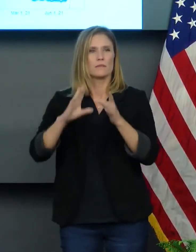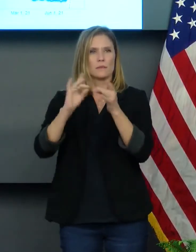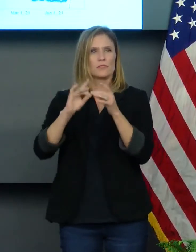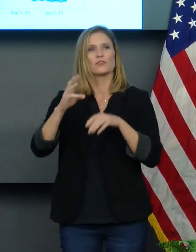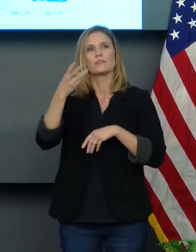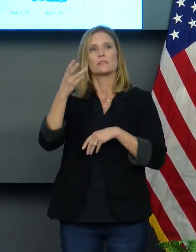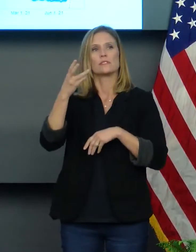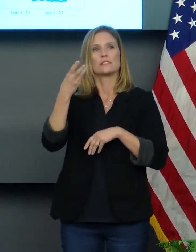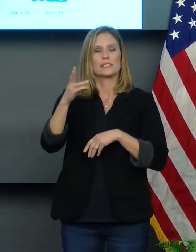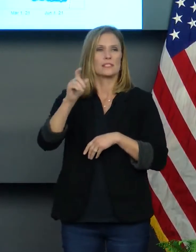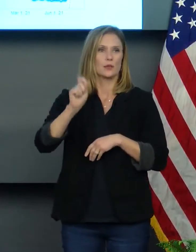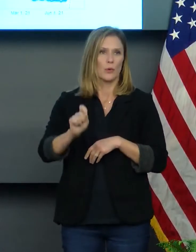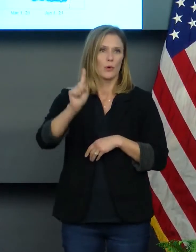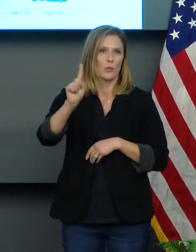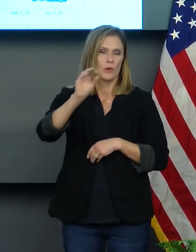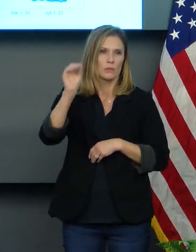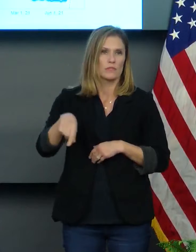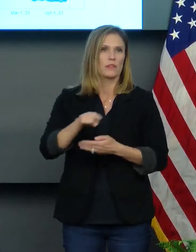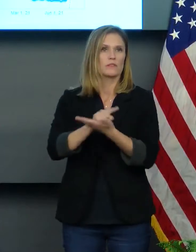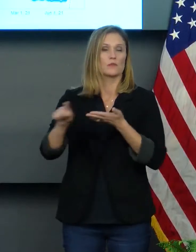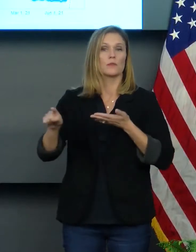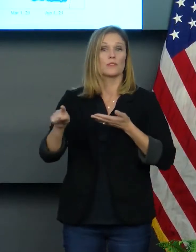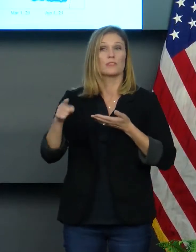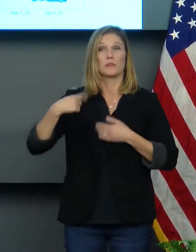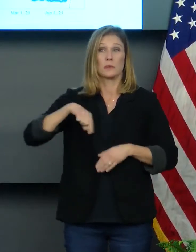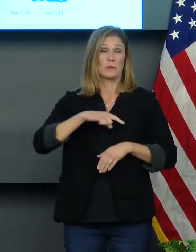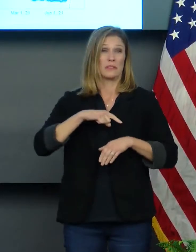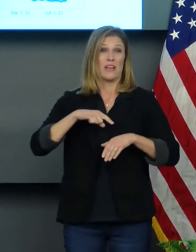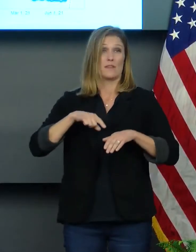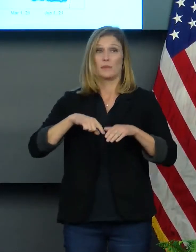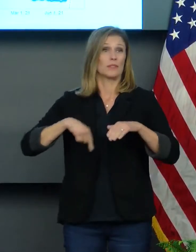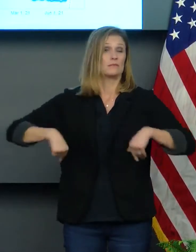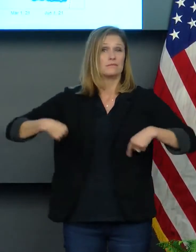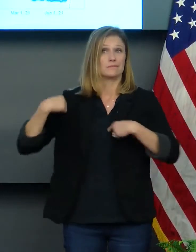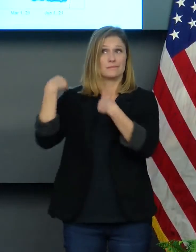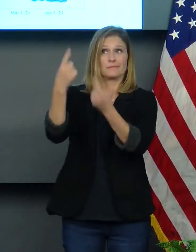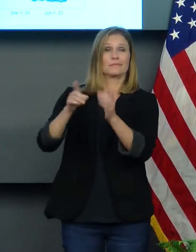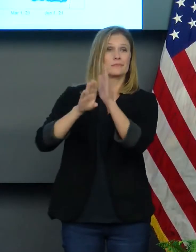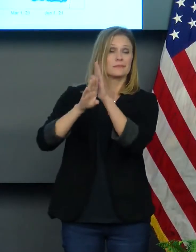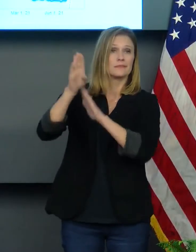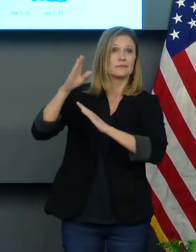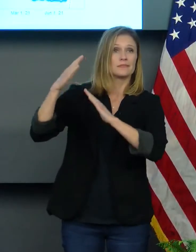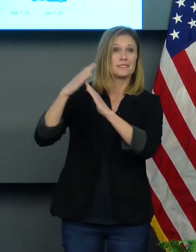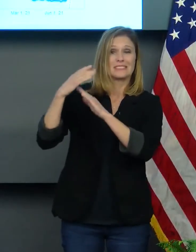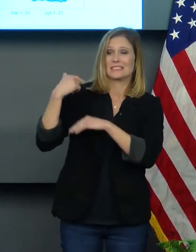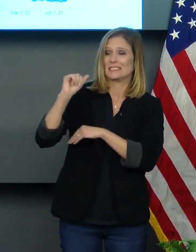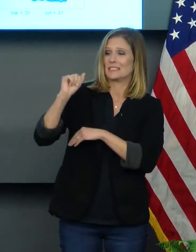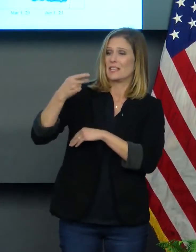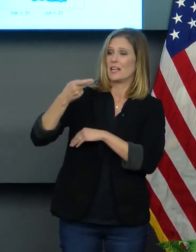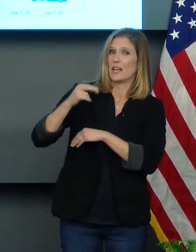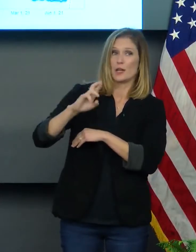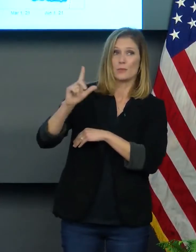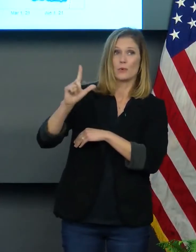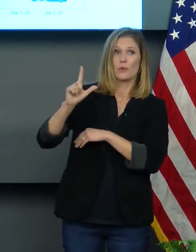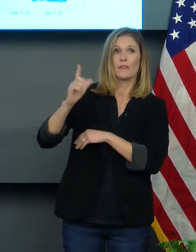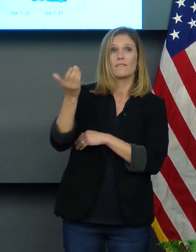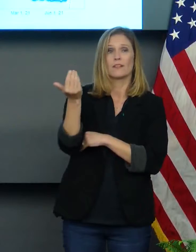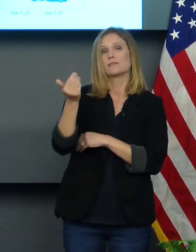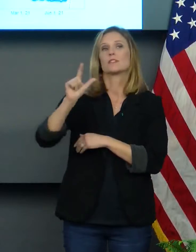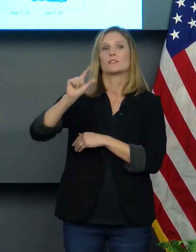16.1% this week. We have not been that high since April 15th,